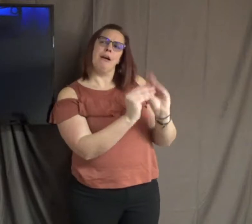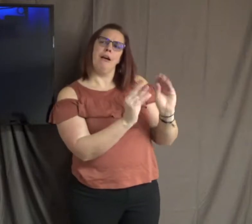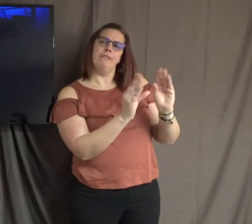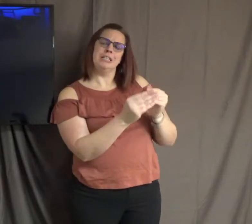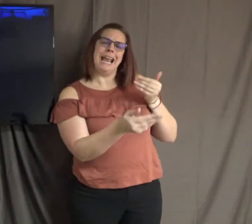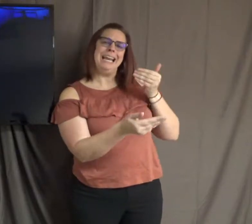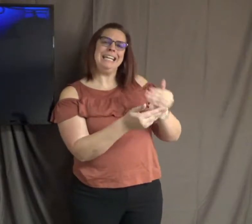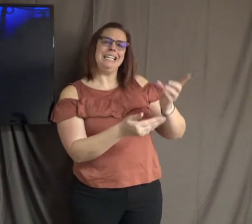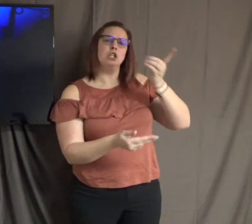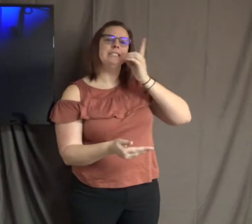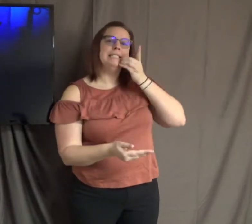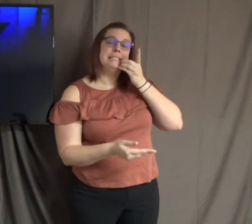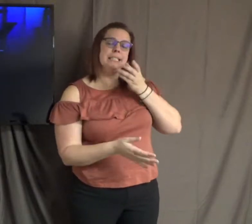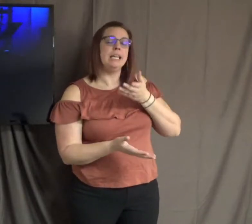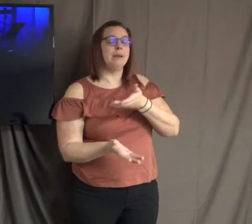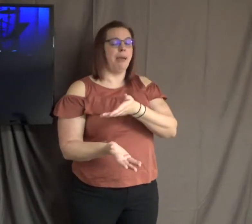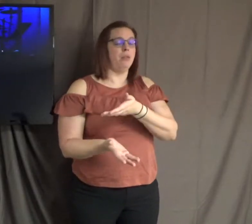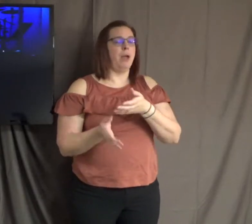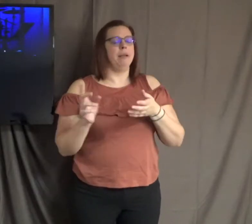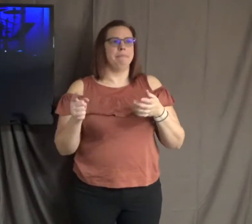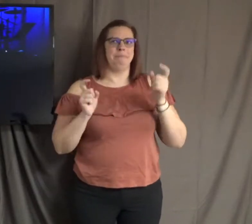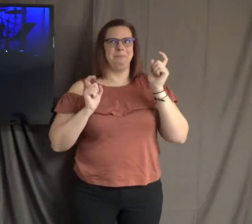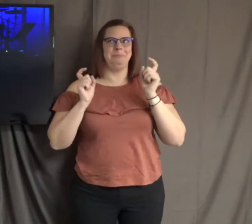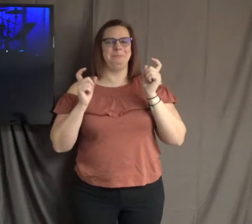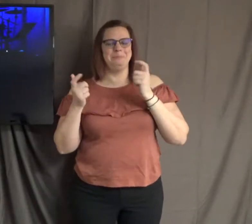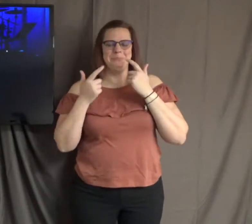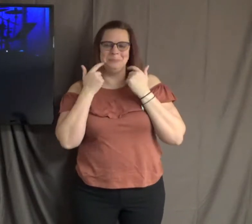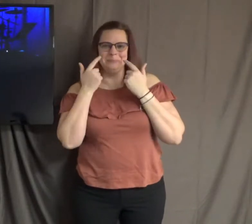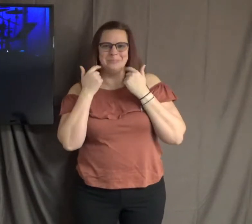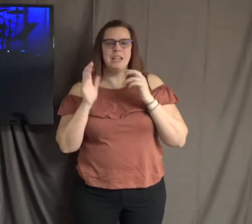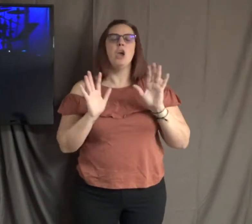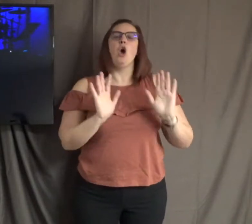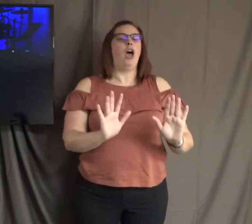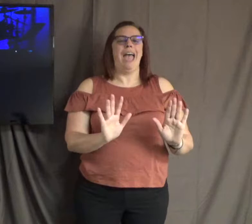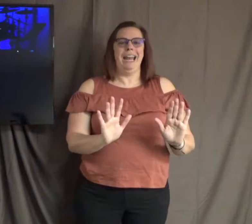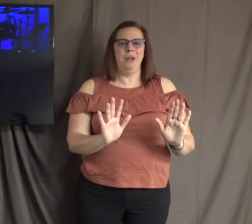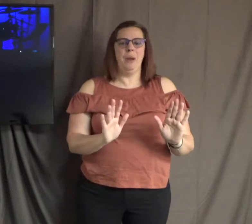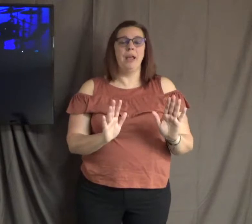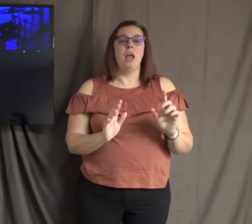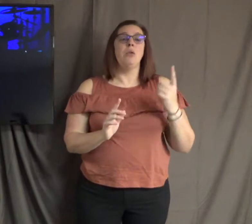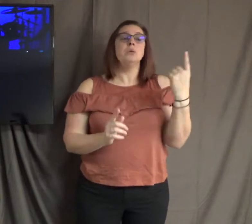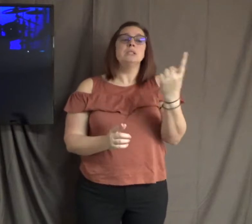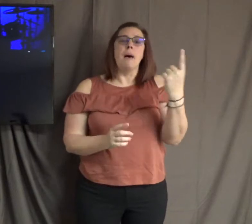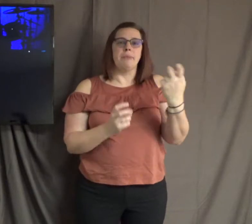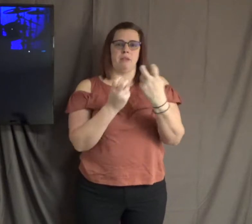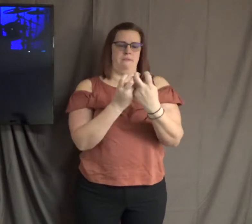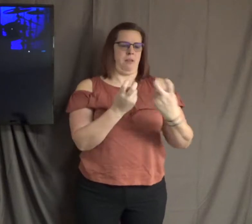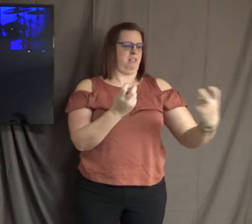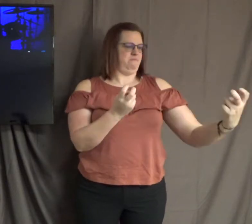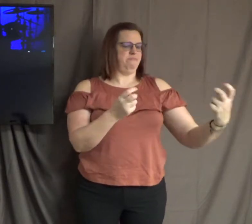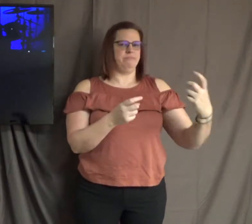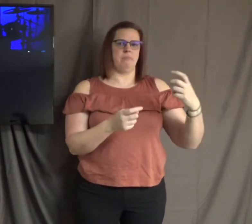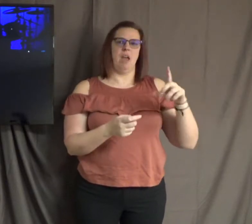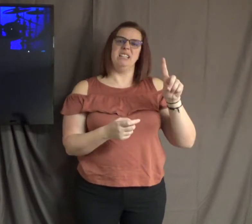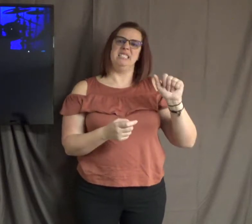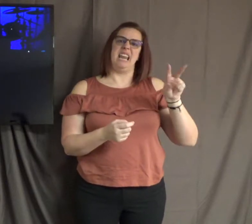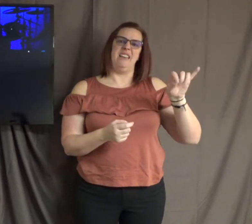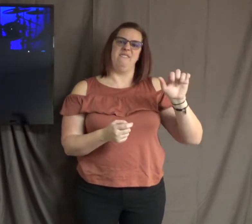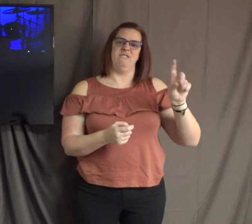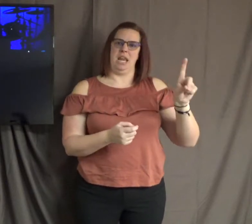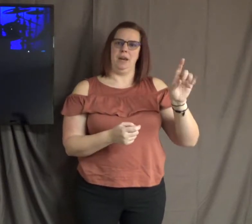And Dr. Raz has incredible things to say. And there was something that was also said by a minister named David Bruner, who's